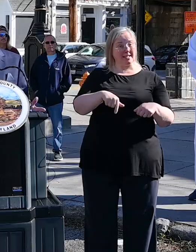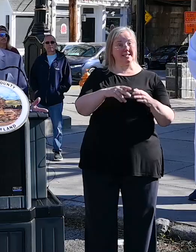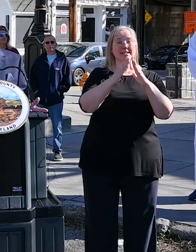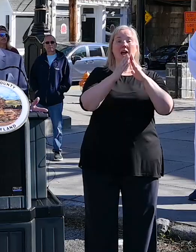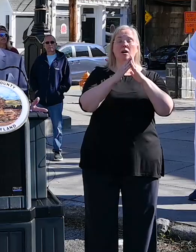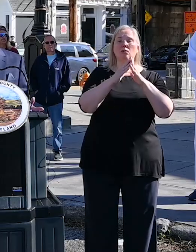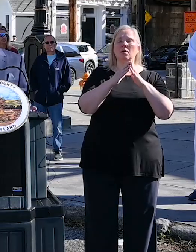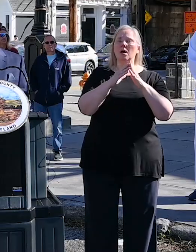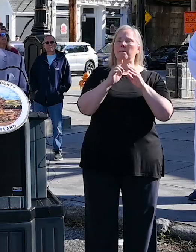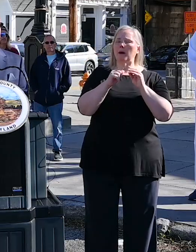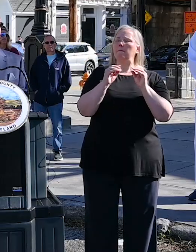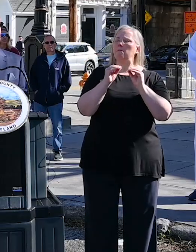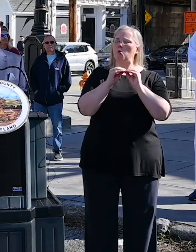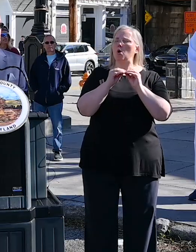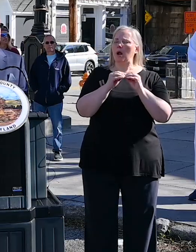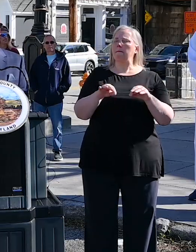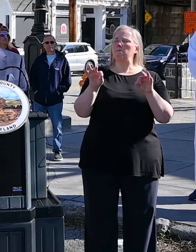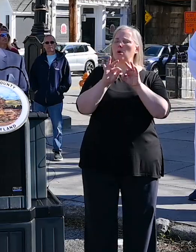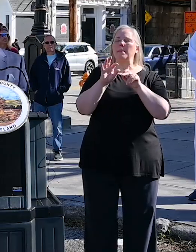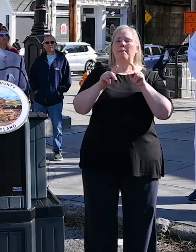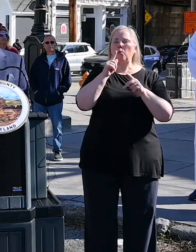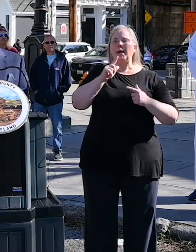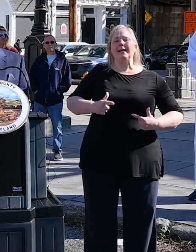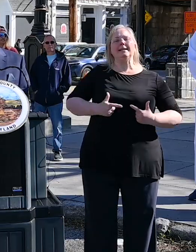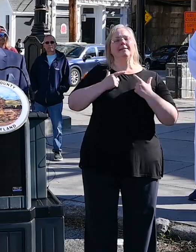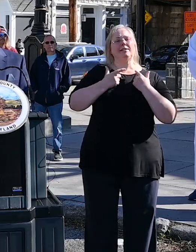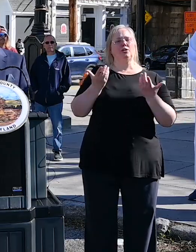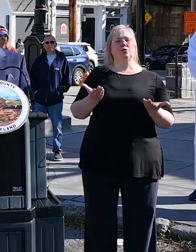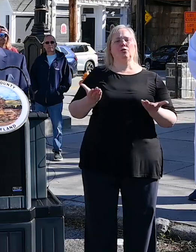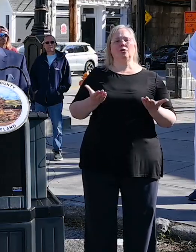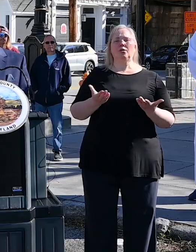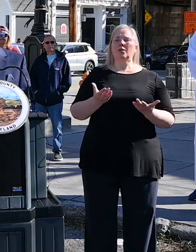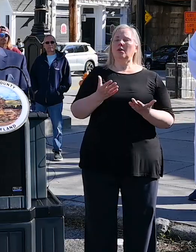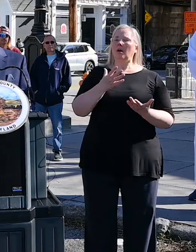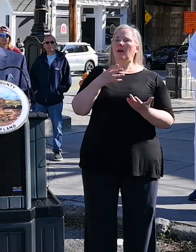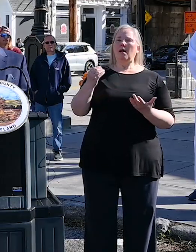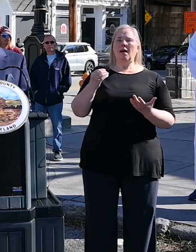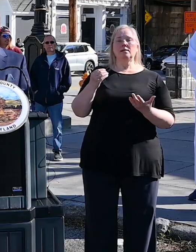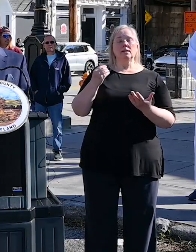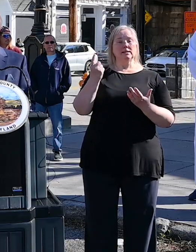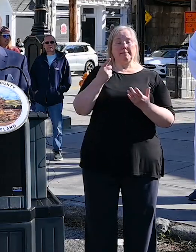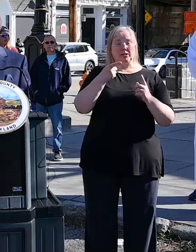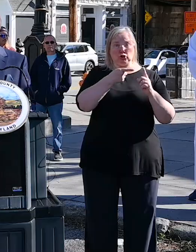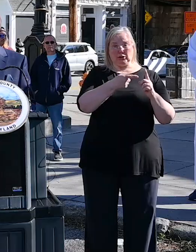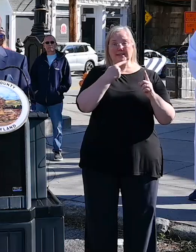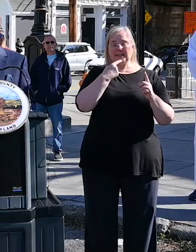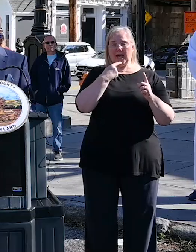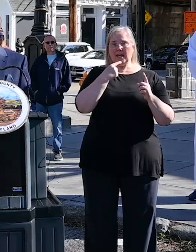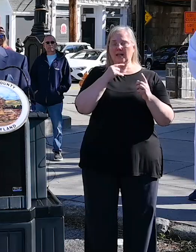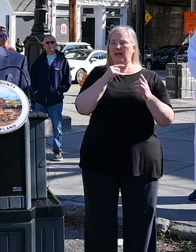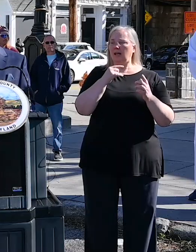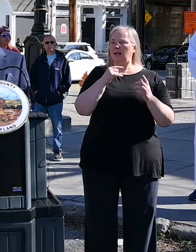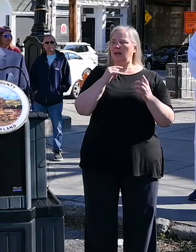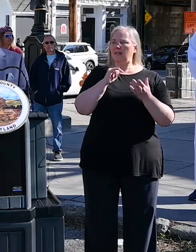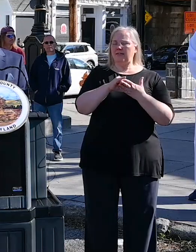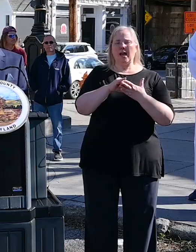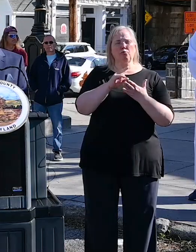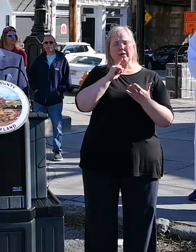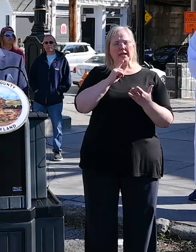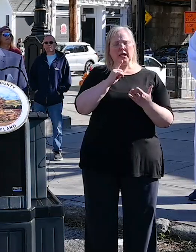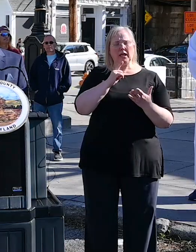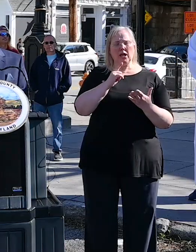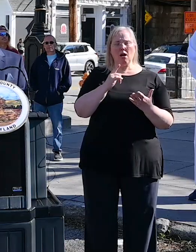more importantly, the people that live in this town. And something she said that that